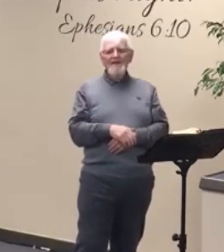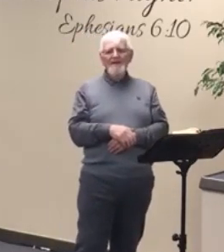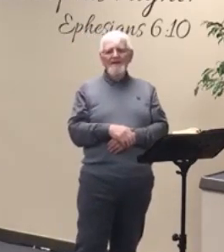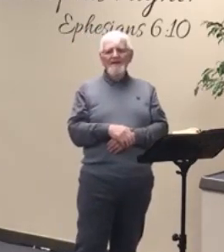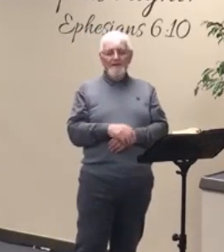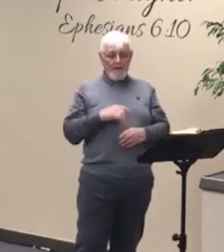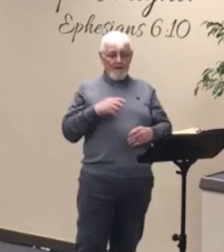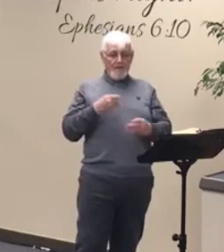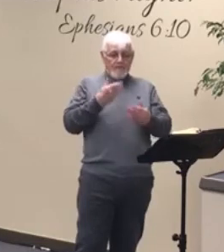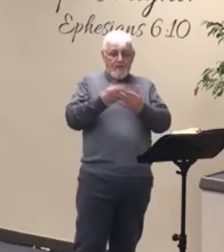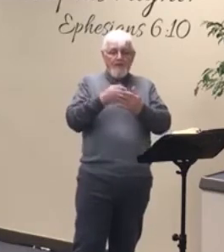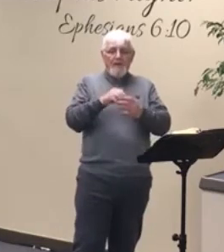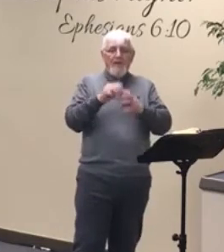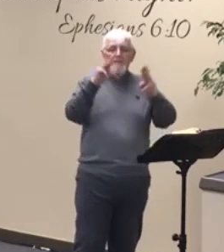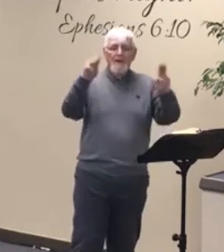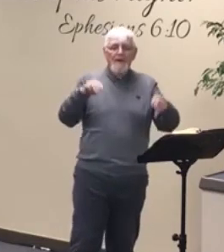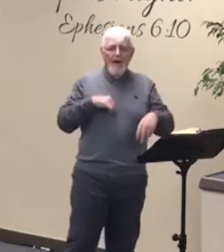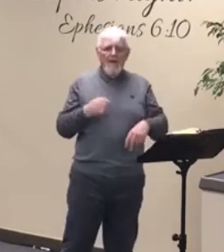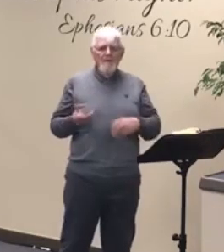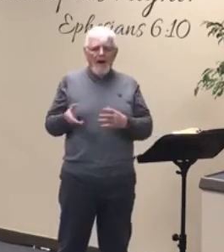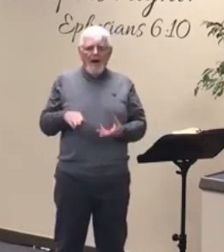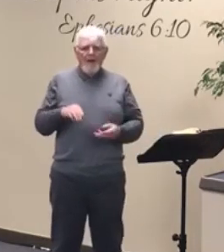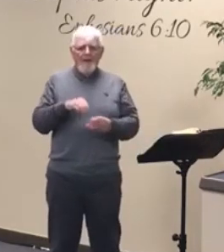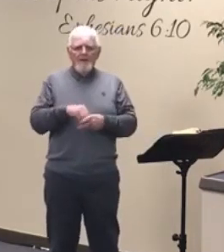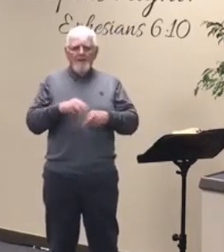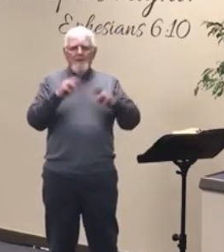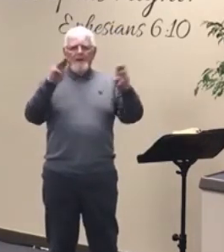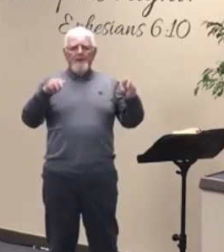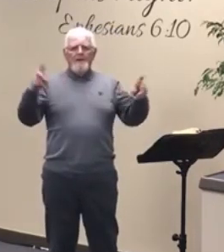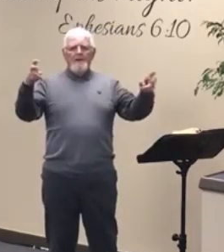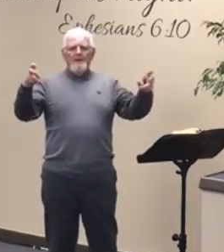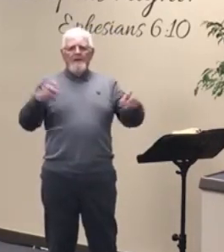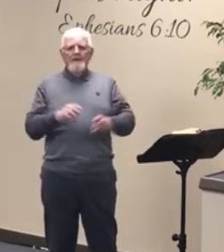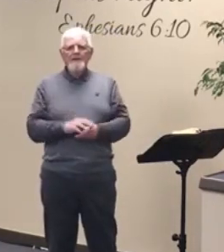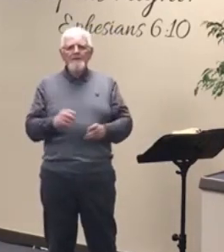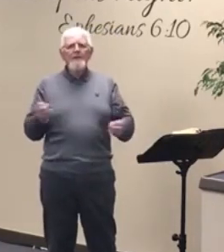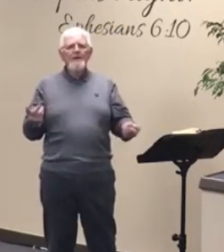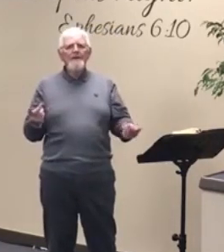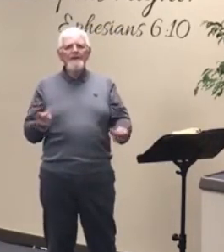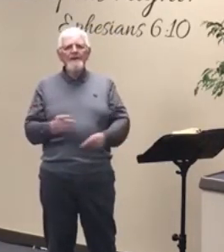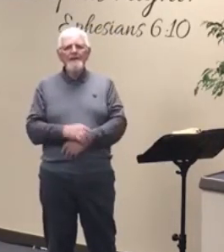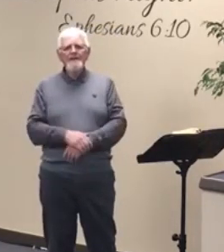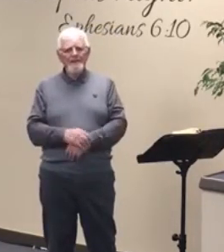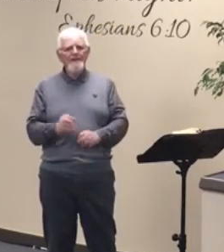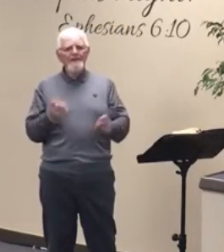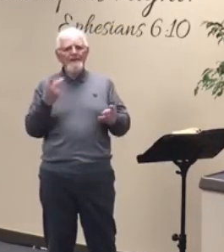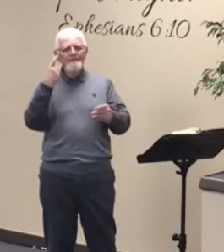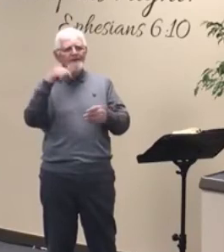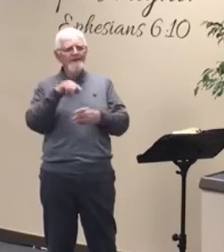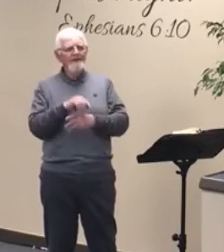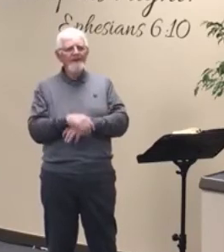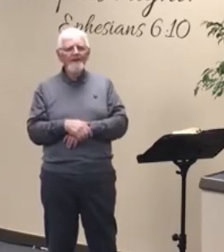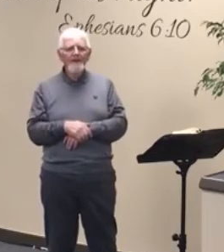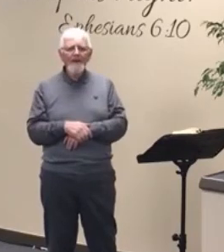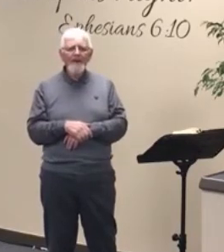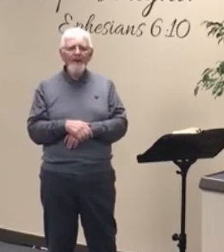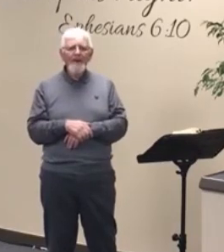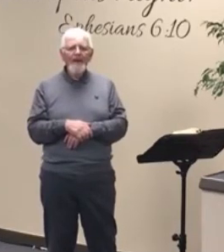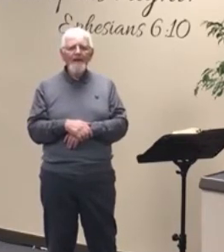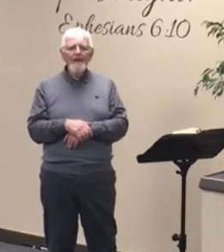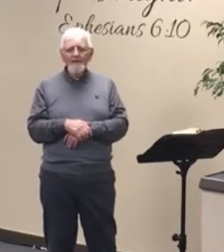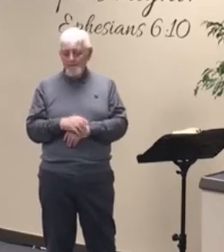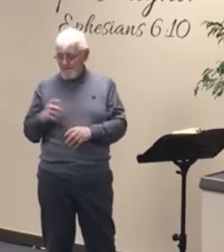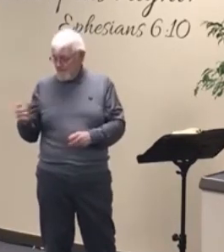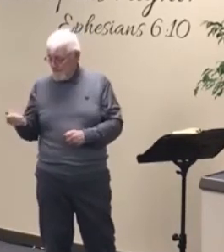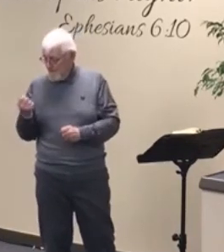I was born in Montana. I'll die in Montana. Okay. Well, good for you. I'll take it one